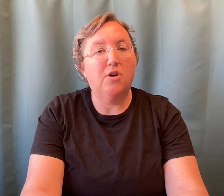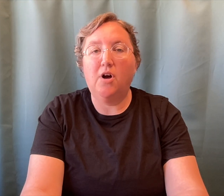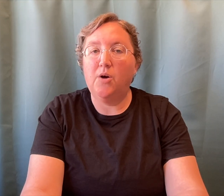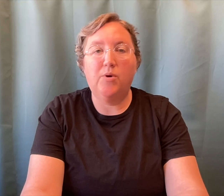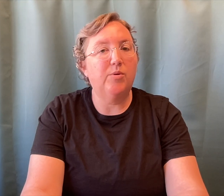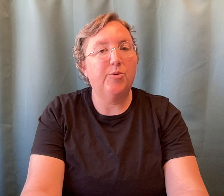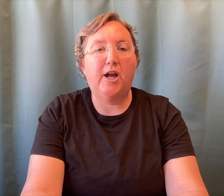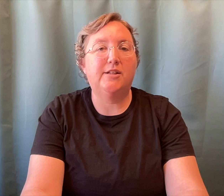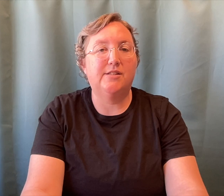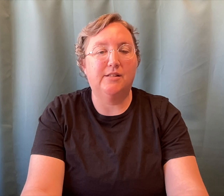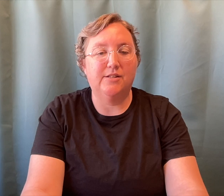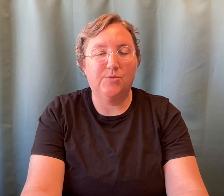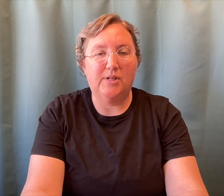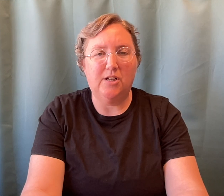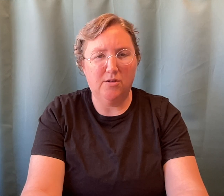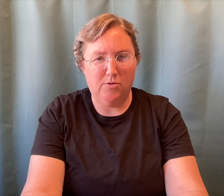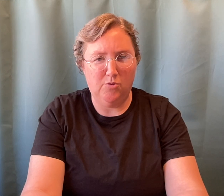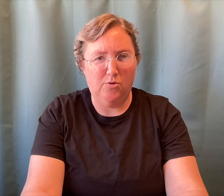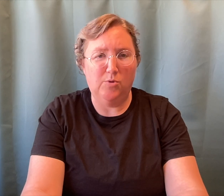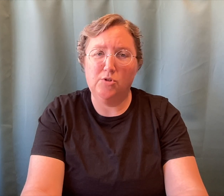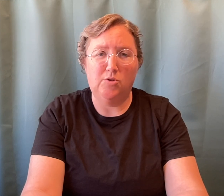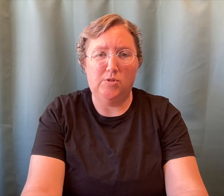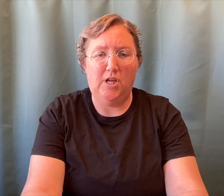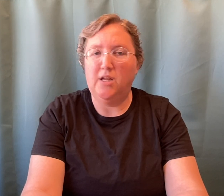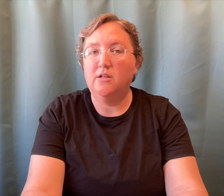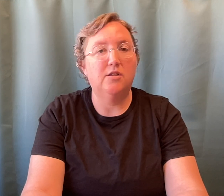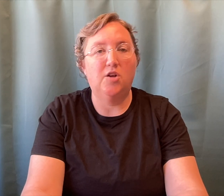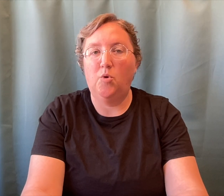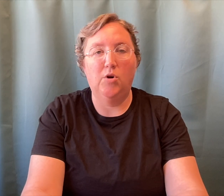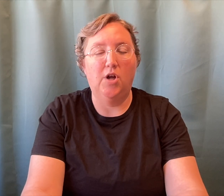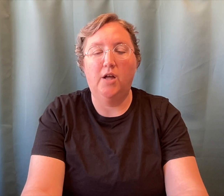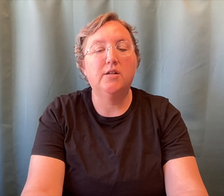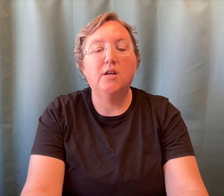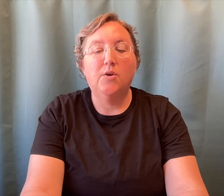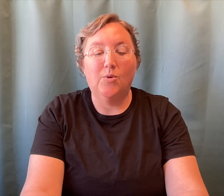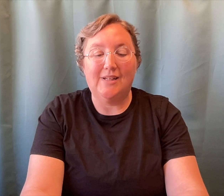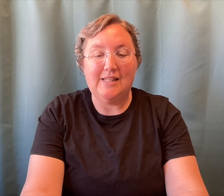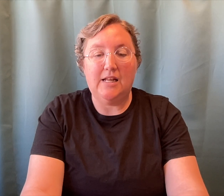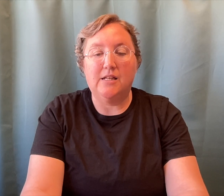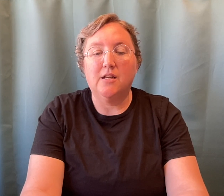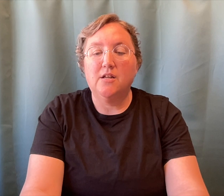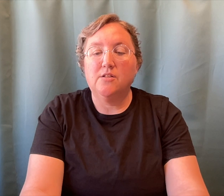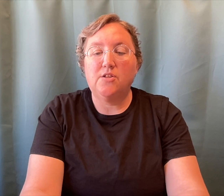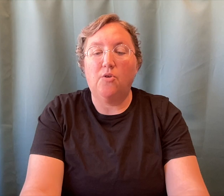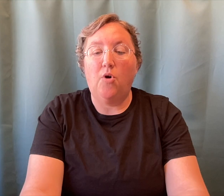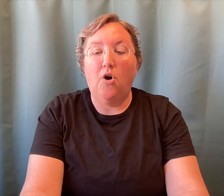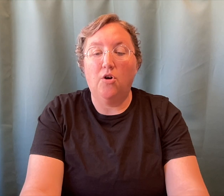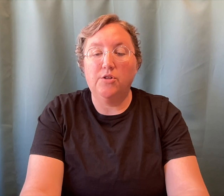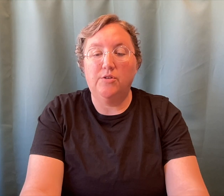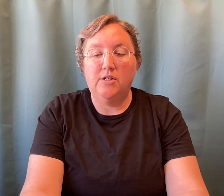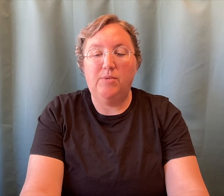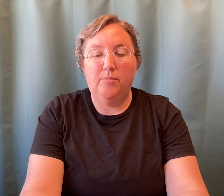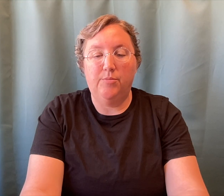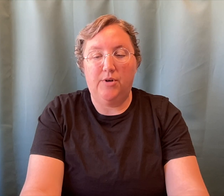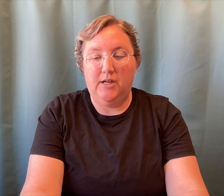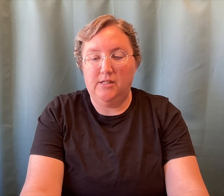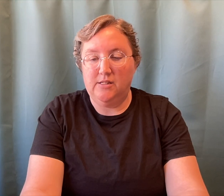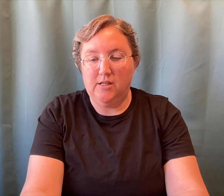not what we're practicing this week. Oh, we're so sad. No, we're not. We're excited. So all you need to be able to practice is up